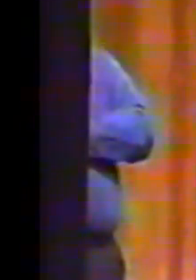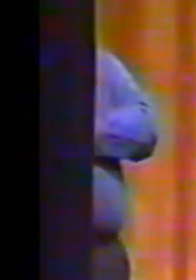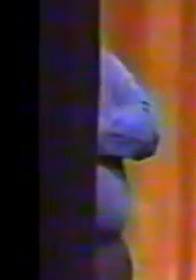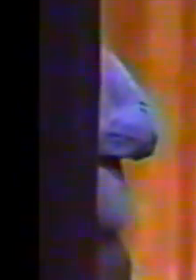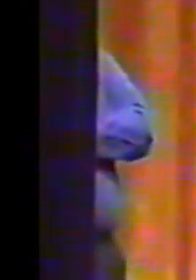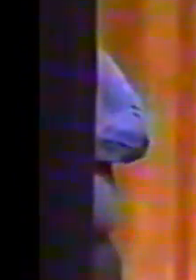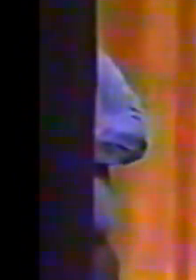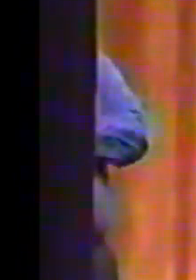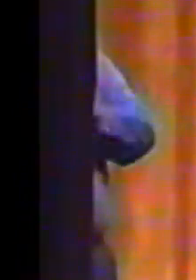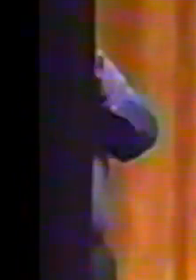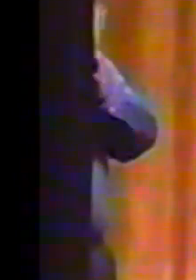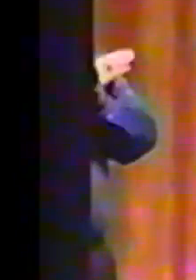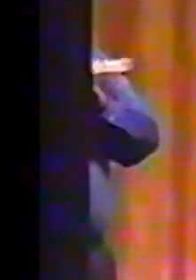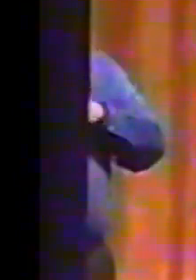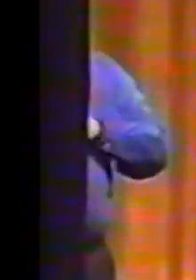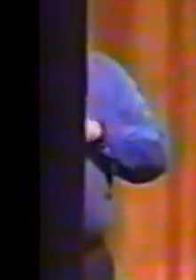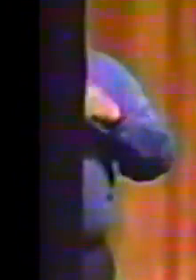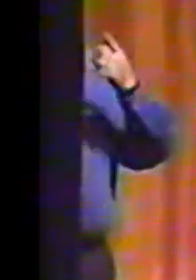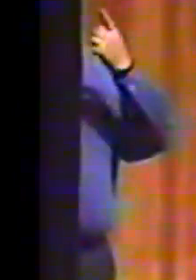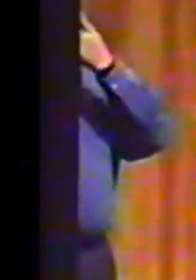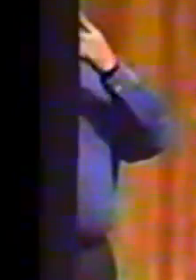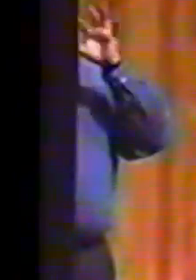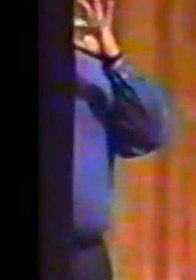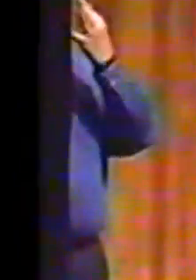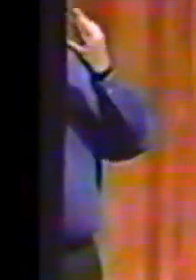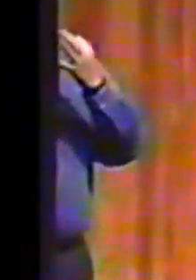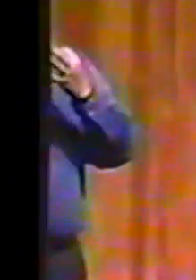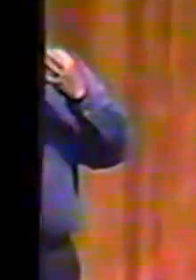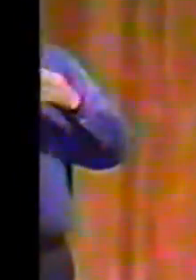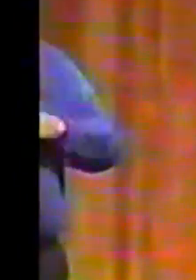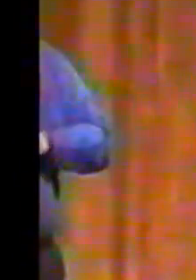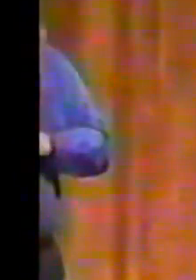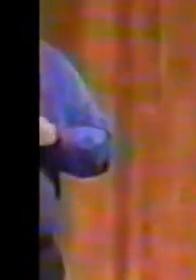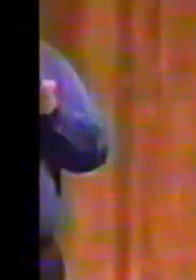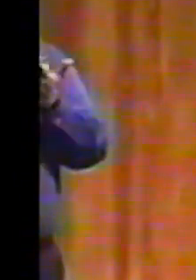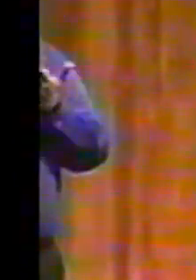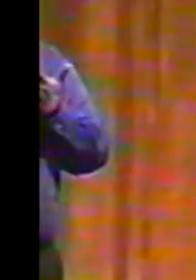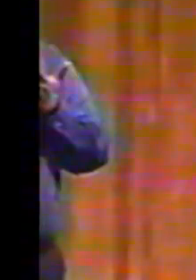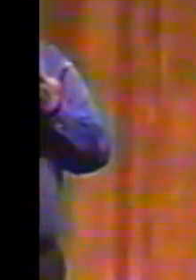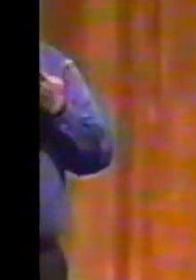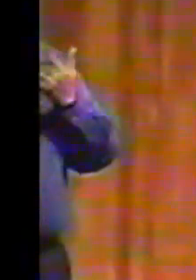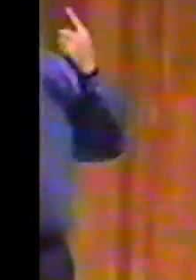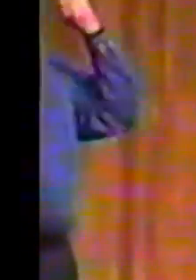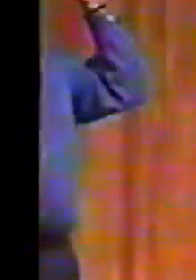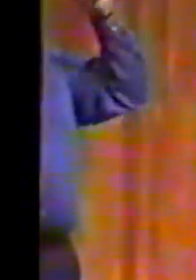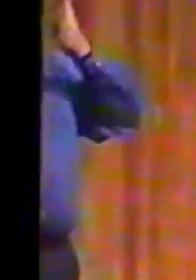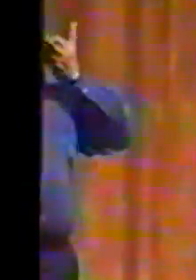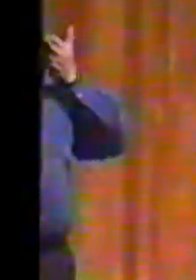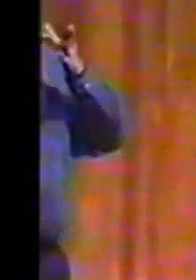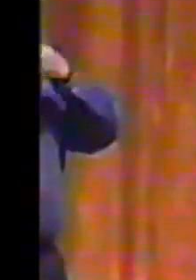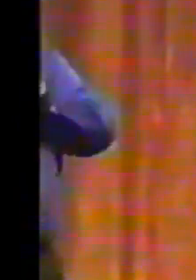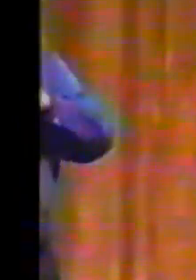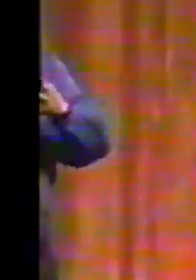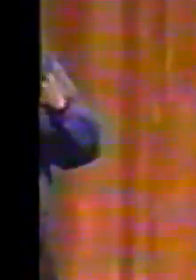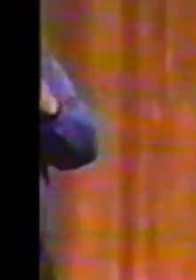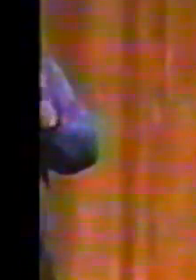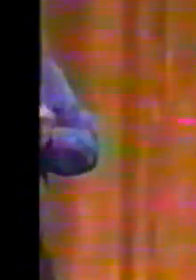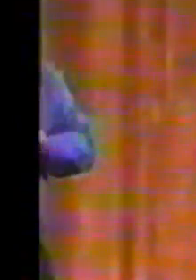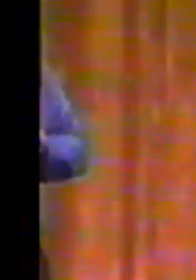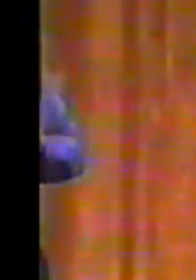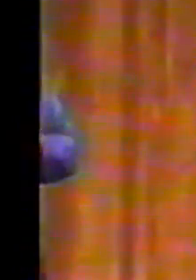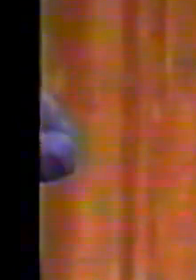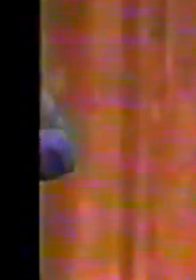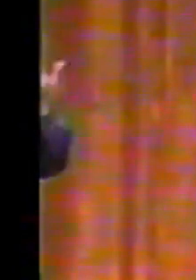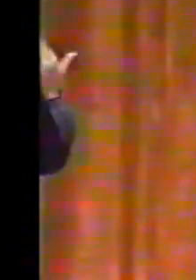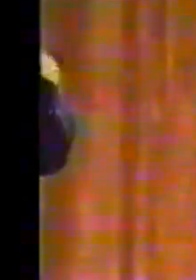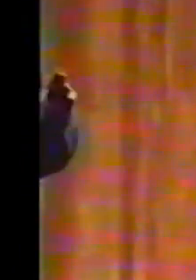before she was released to someone who was identified as a family member or a relative in New York. She was eventually let out. And I